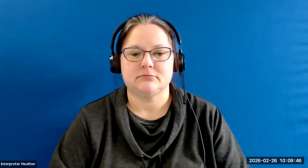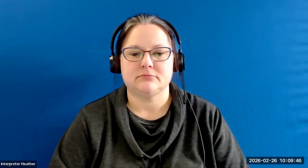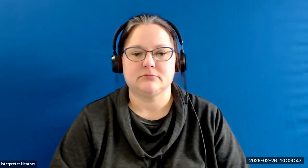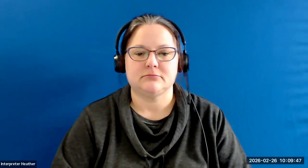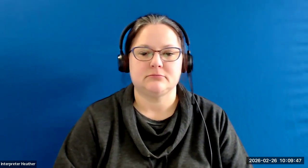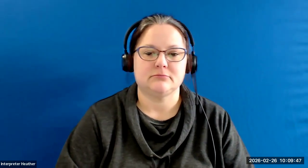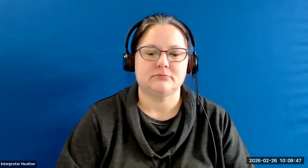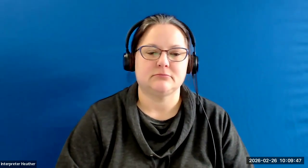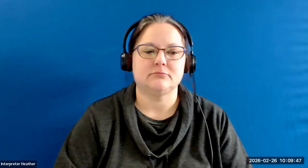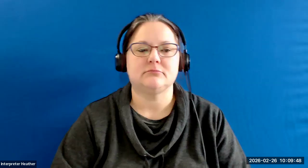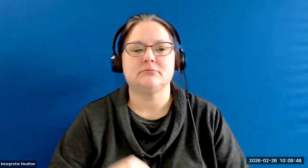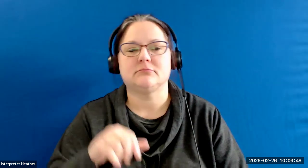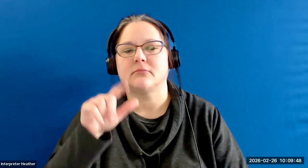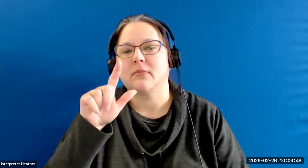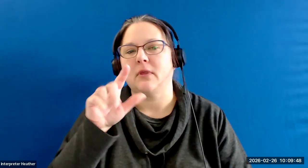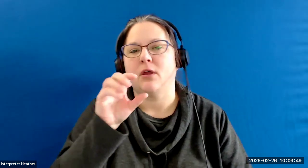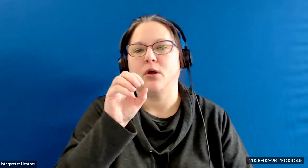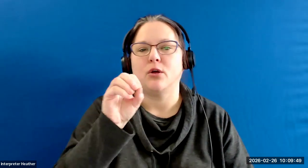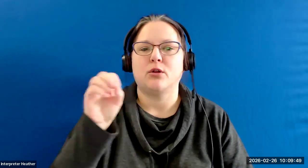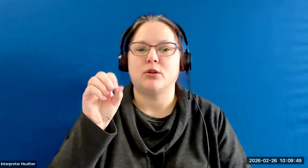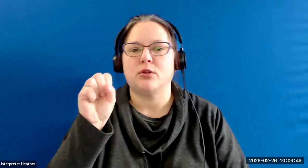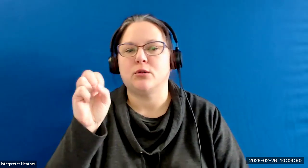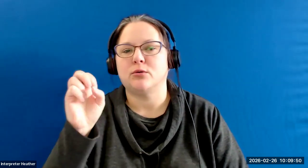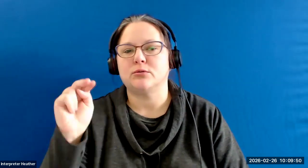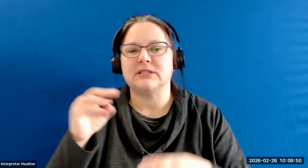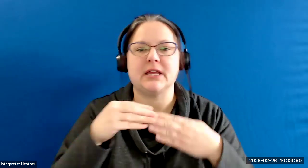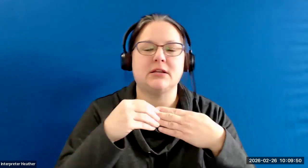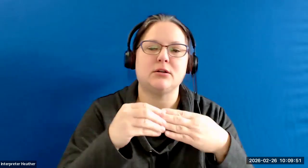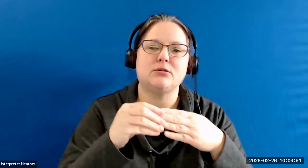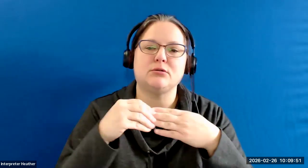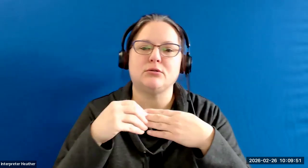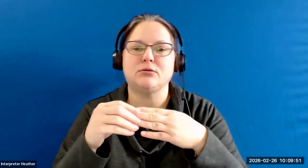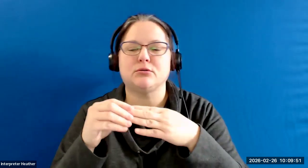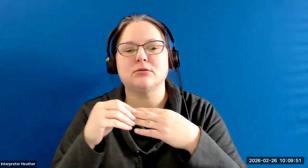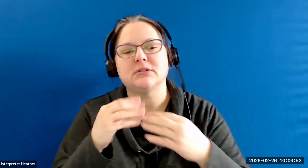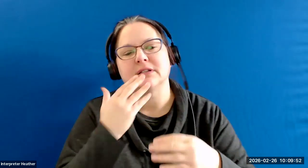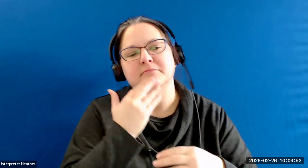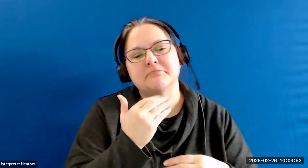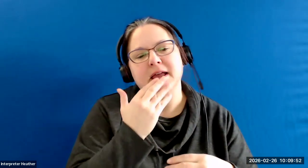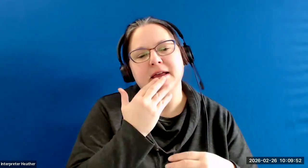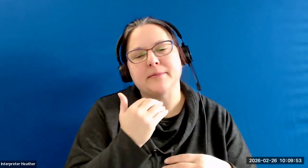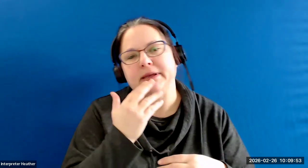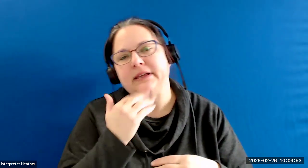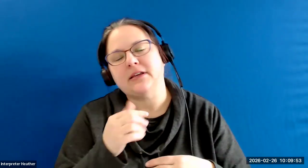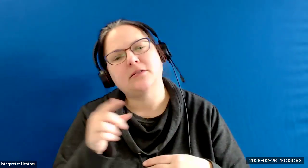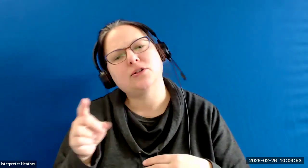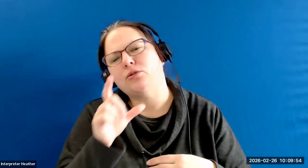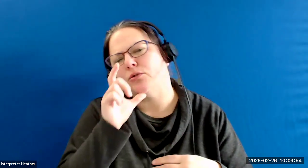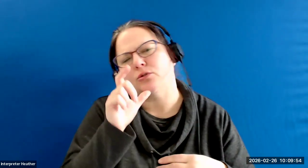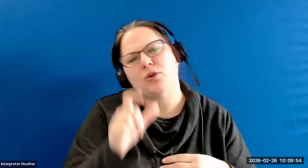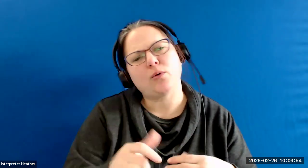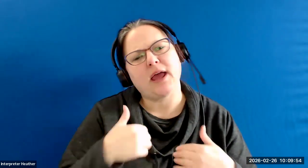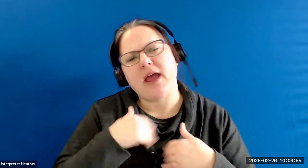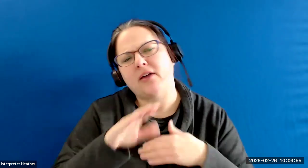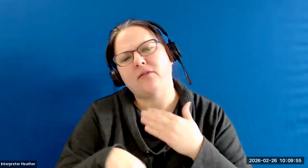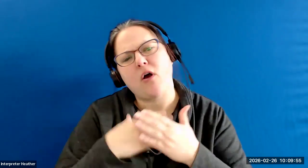Loosen, loosen, baby. You don't have to carry the weight of the world in